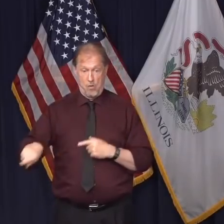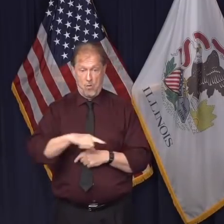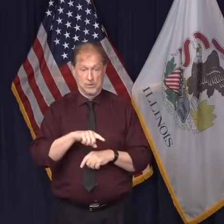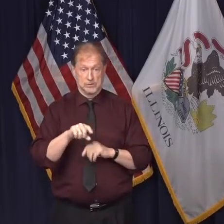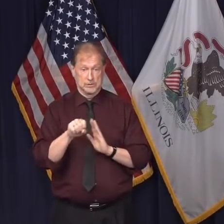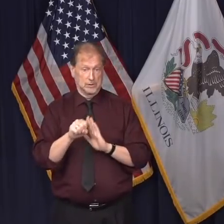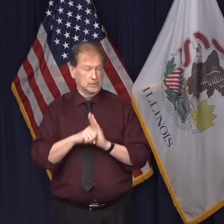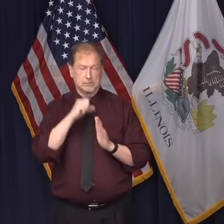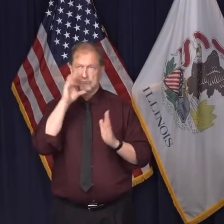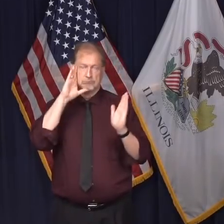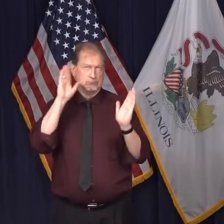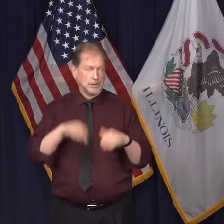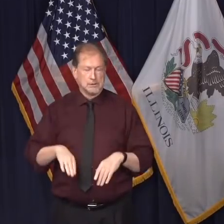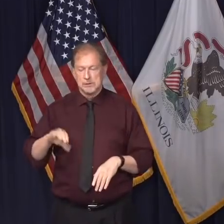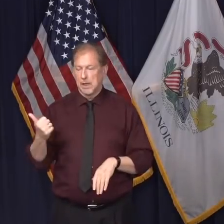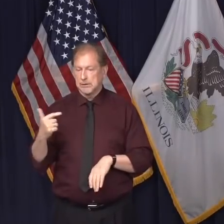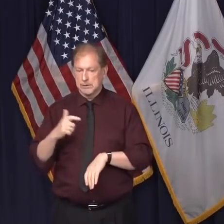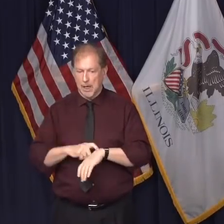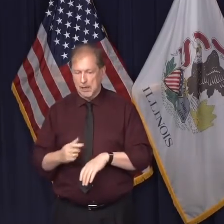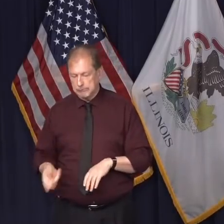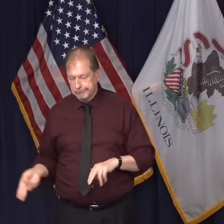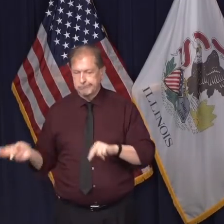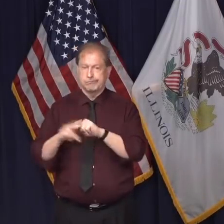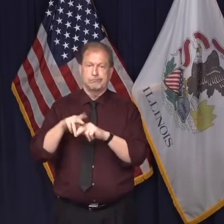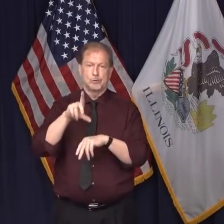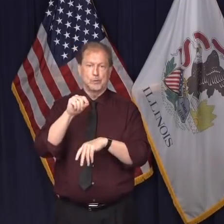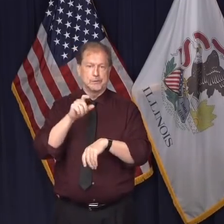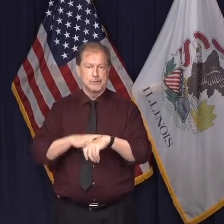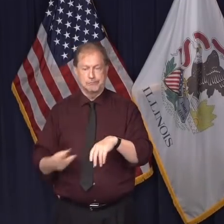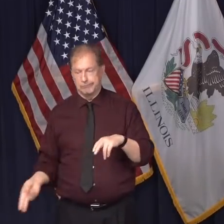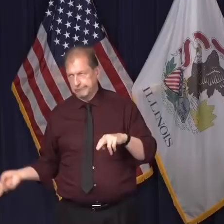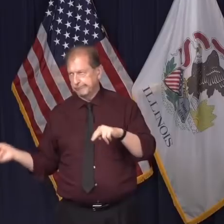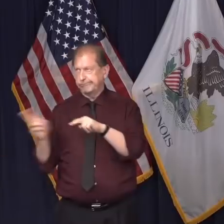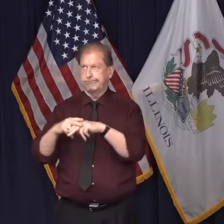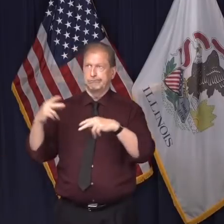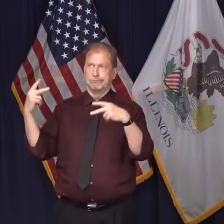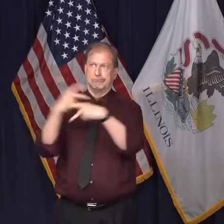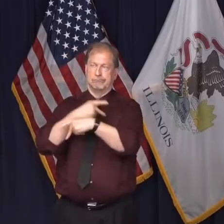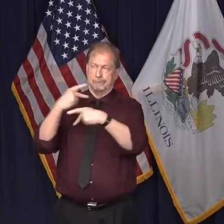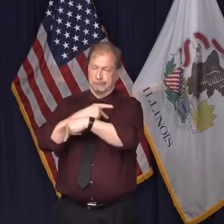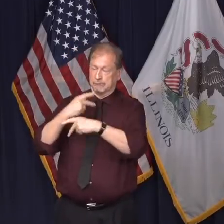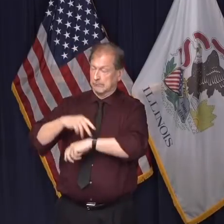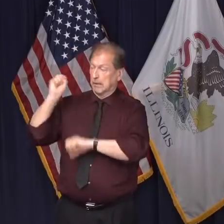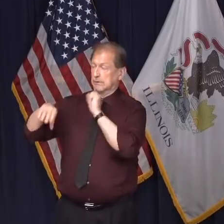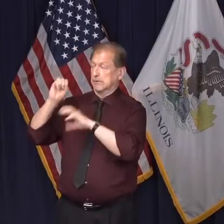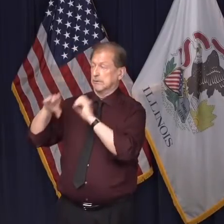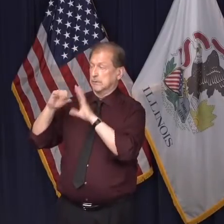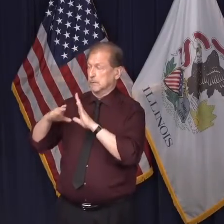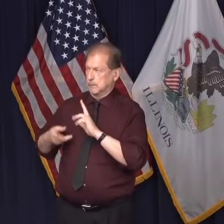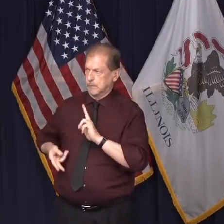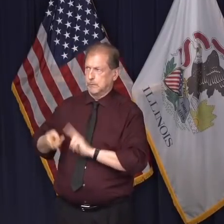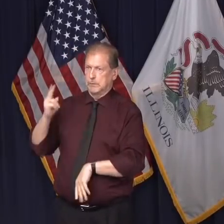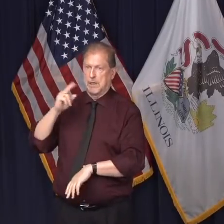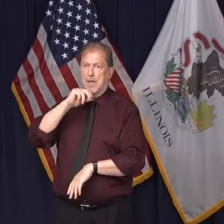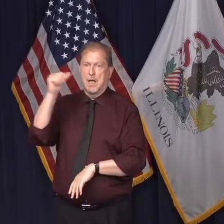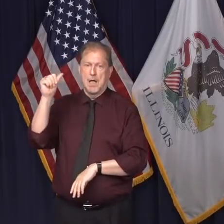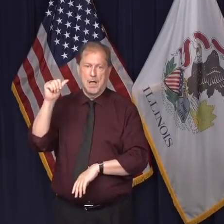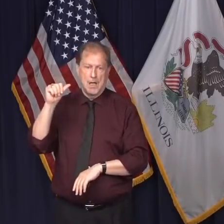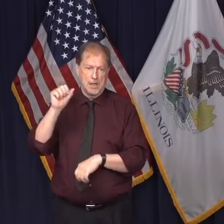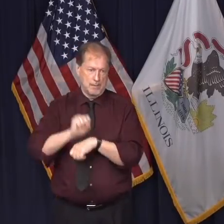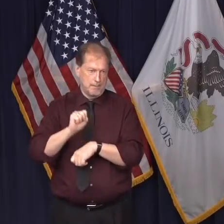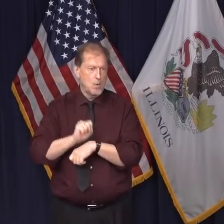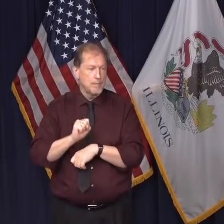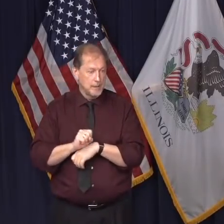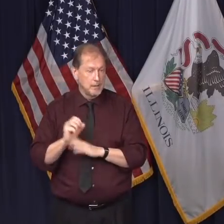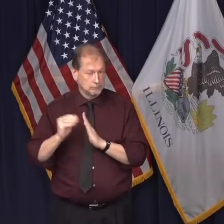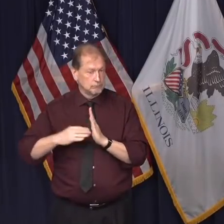10 or 20 times the number of filings that have been made over the last 2 months. And again, we've been trying to